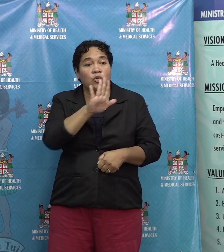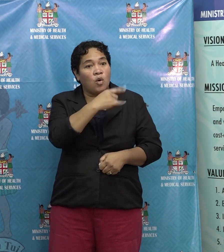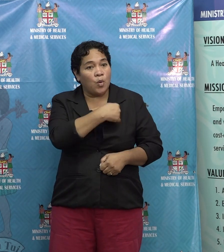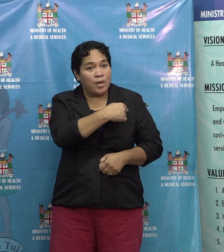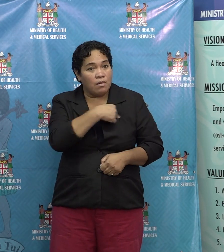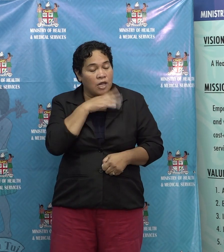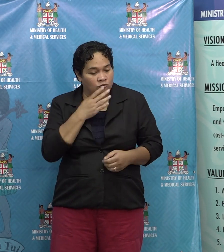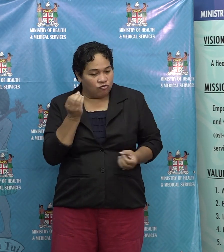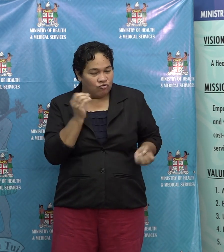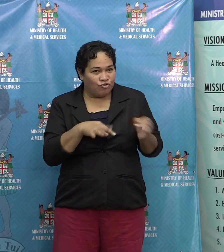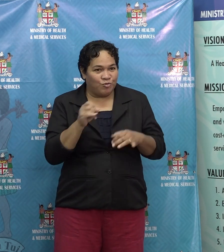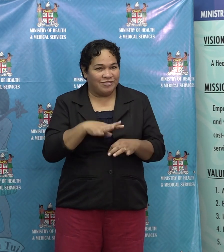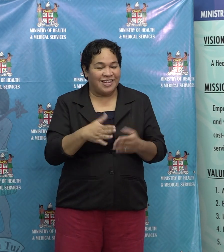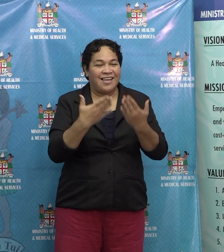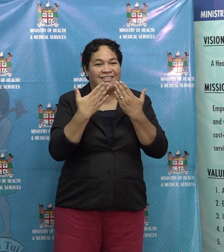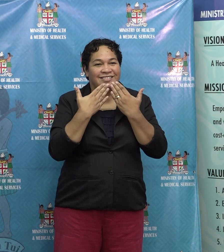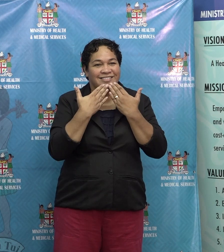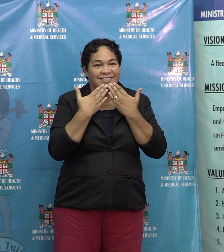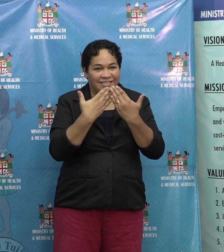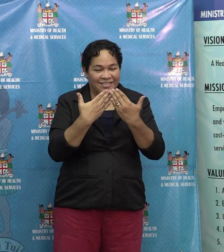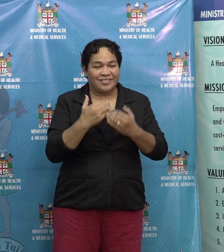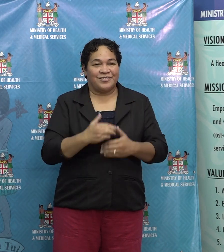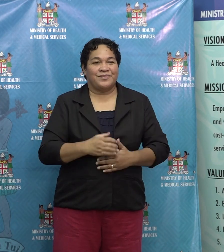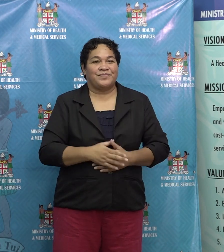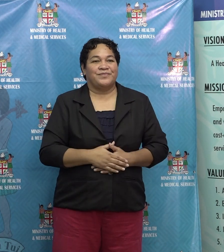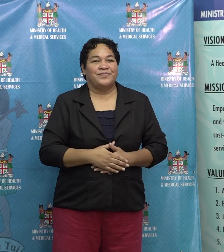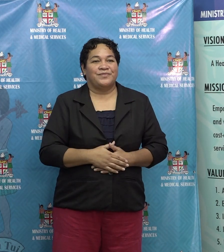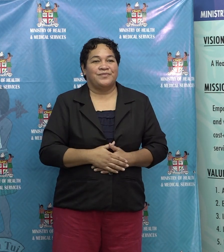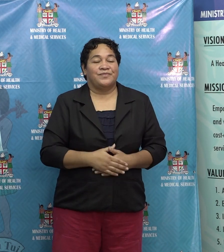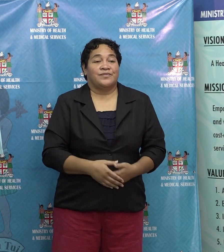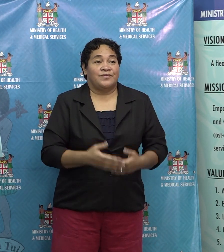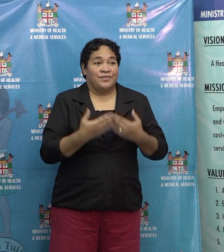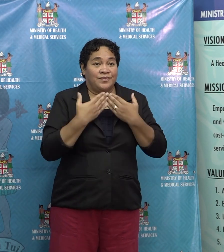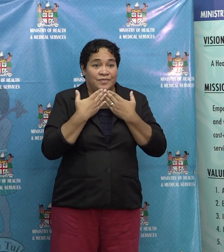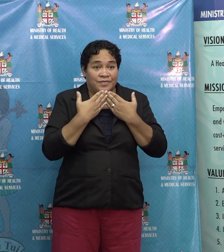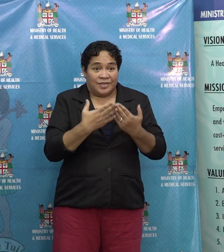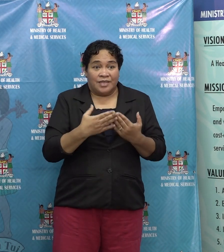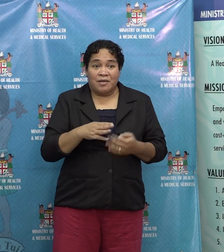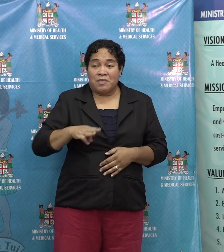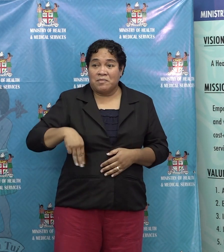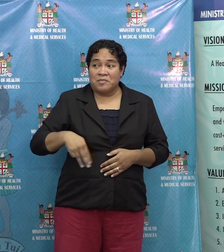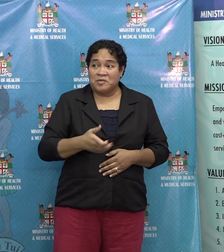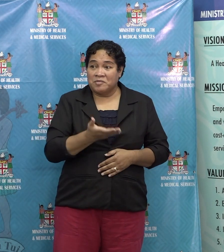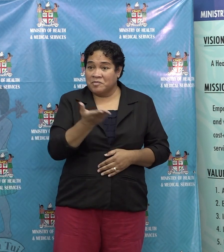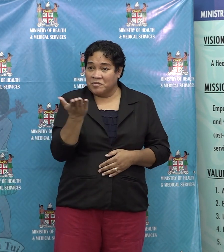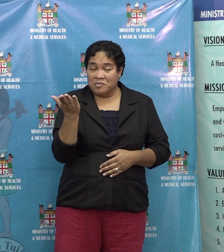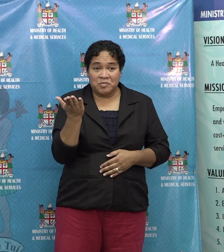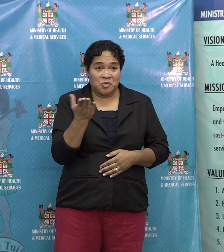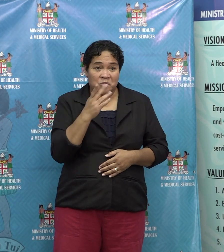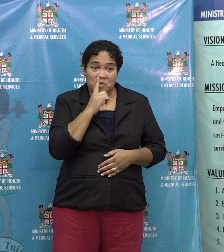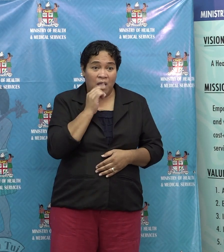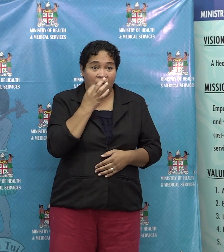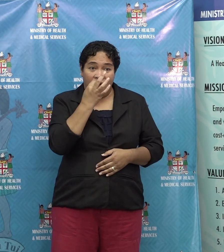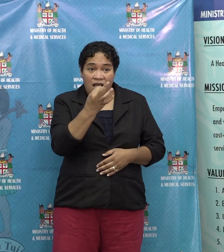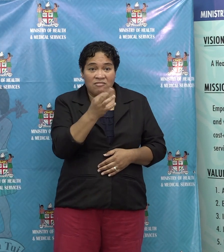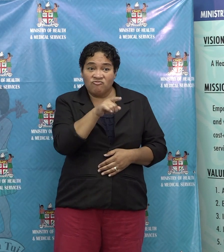contribution to this campaign. Nawalev. Thank you very much, sir. Members of the media, we're now open to questions. You state your name